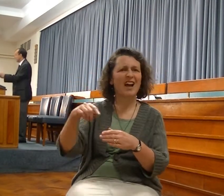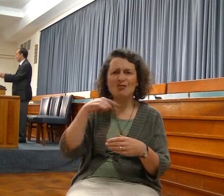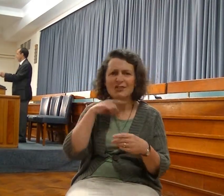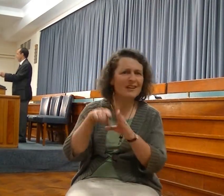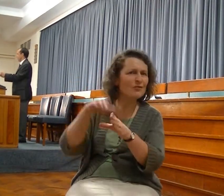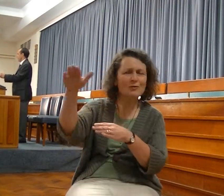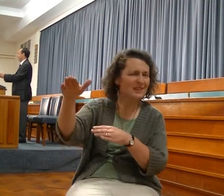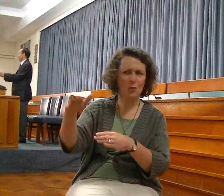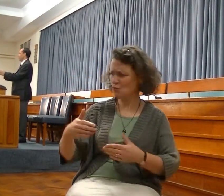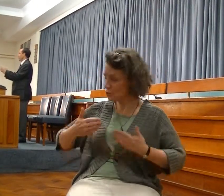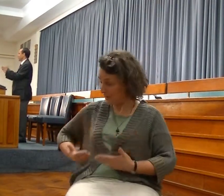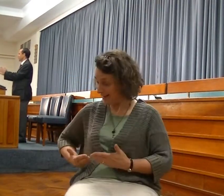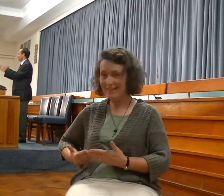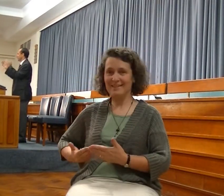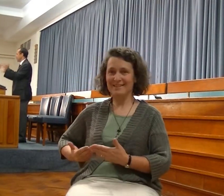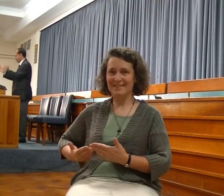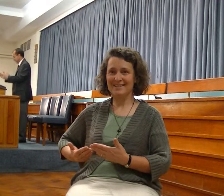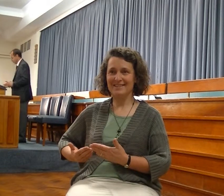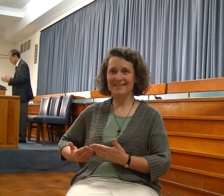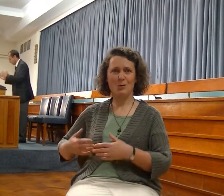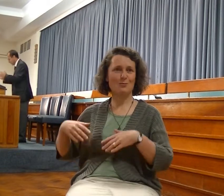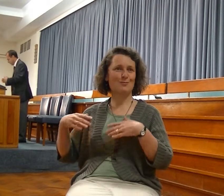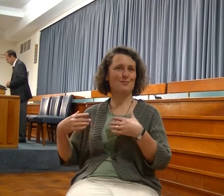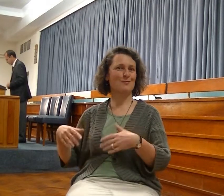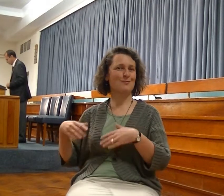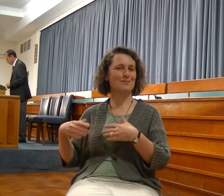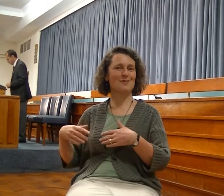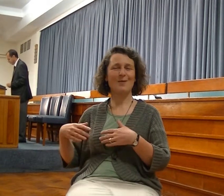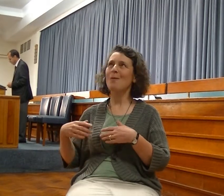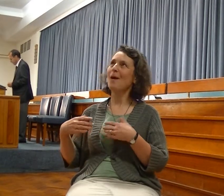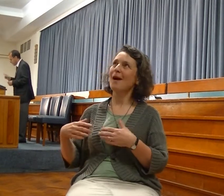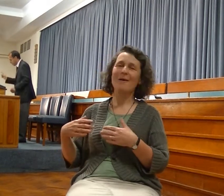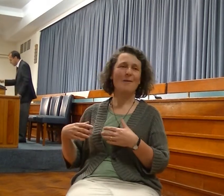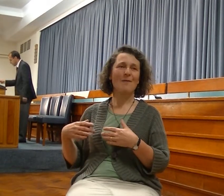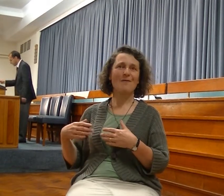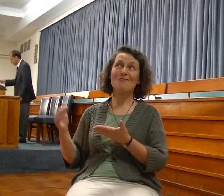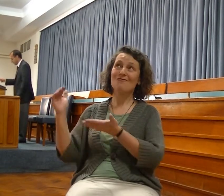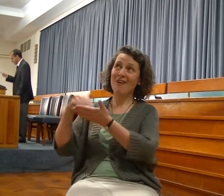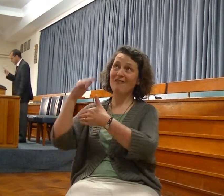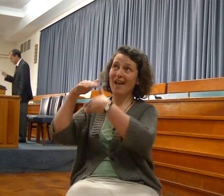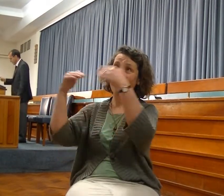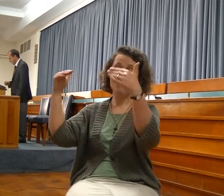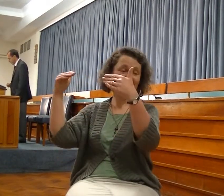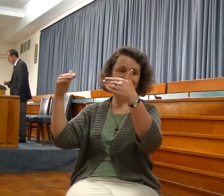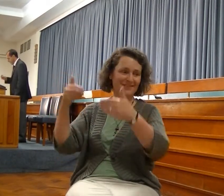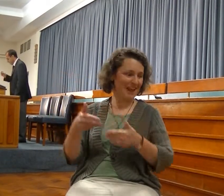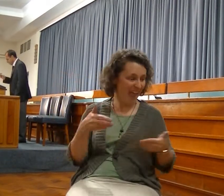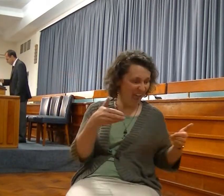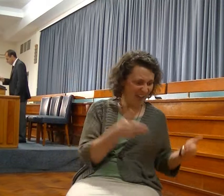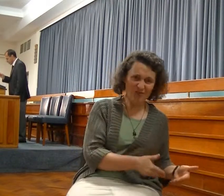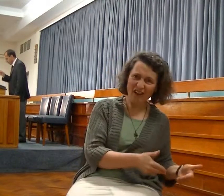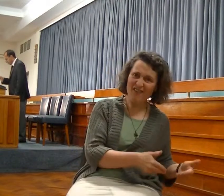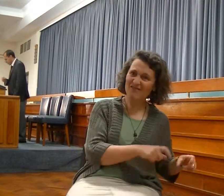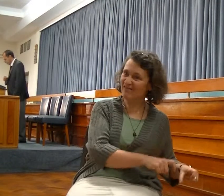100 years, but today. Oh, what a company, what a place to be. Not in the grave, but